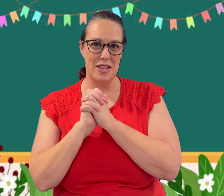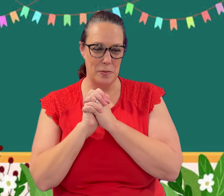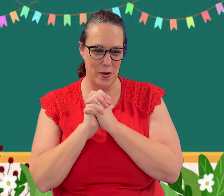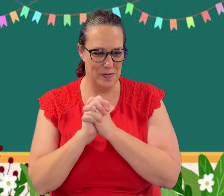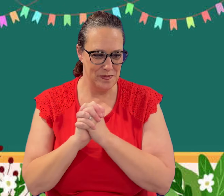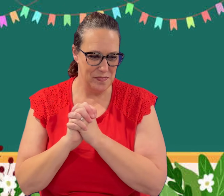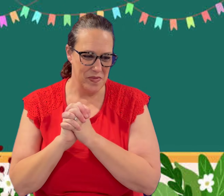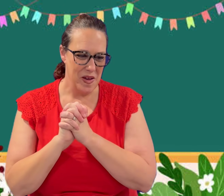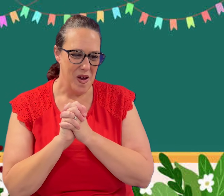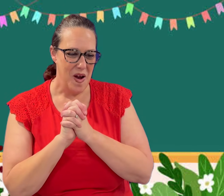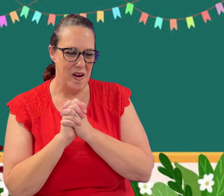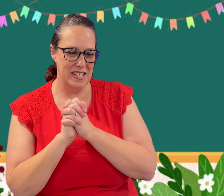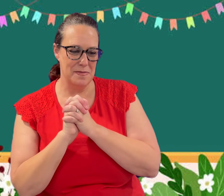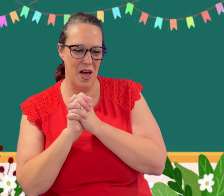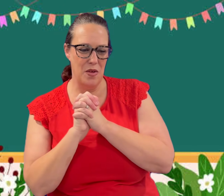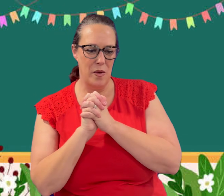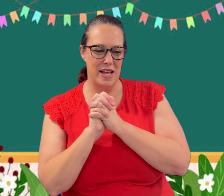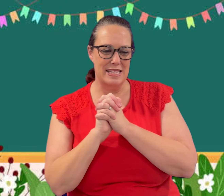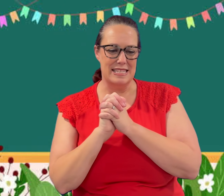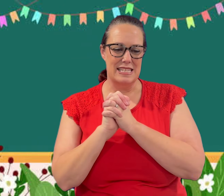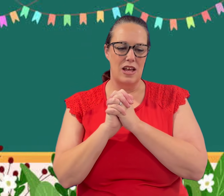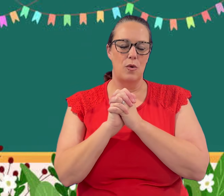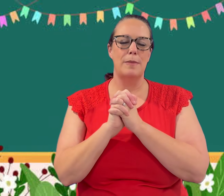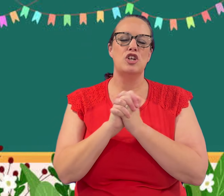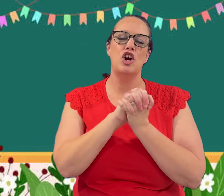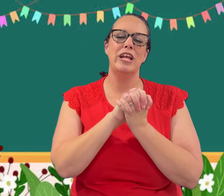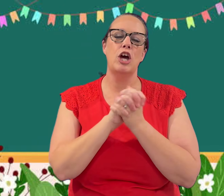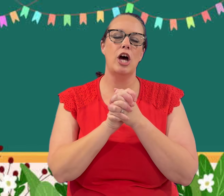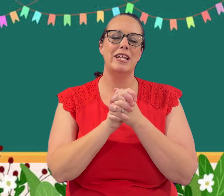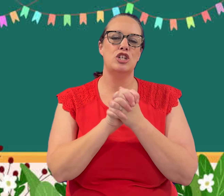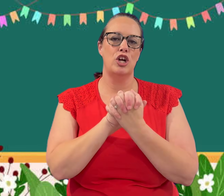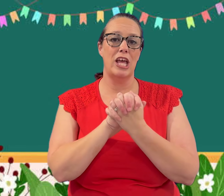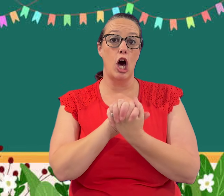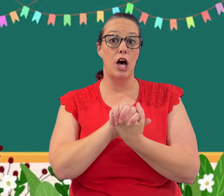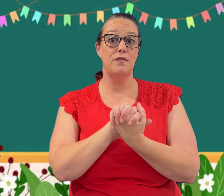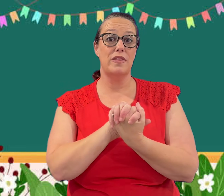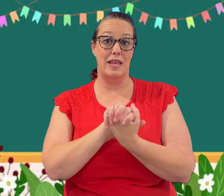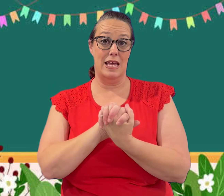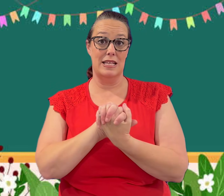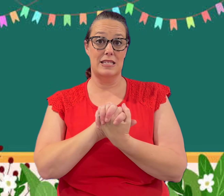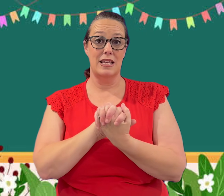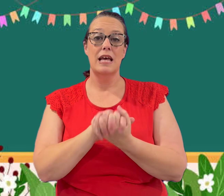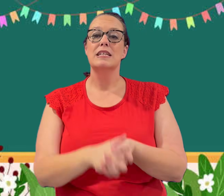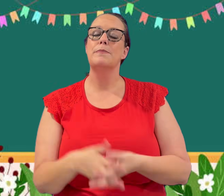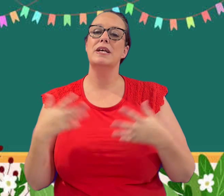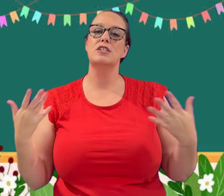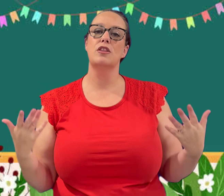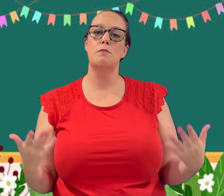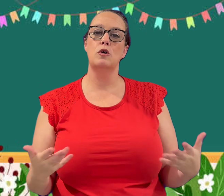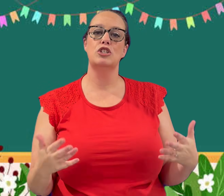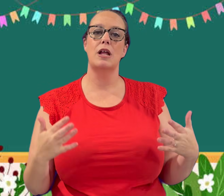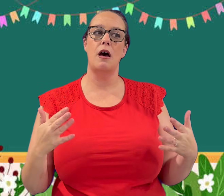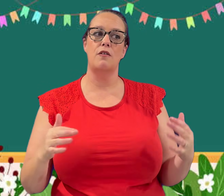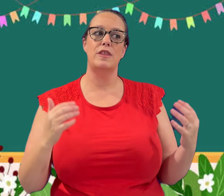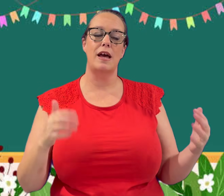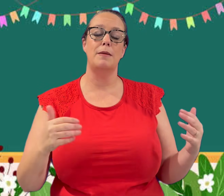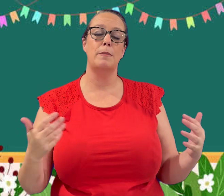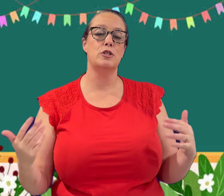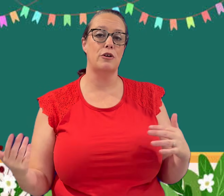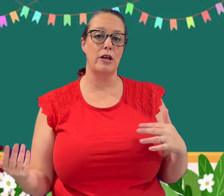book. All right, some other ones. When I'm turning on and turning off things, depends on the motion of the item I'm turning on or